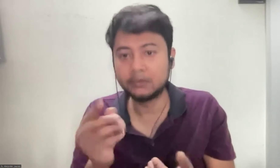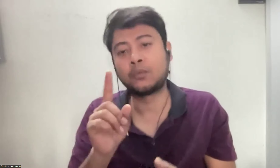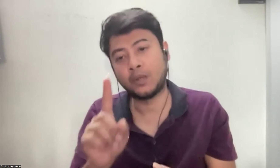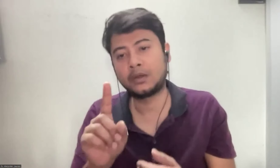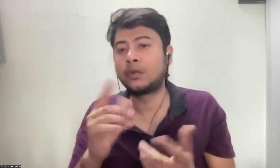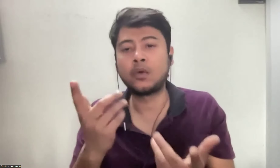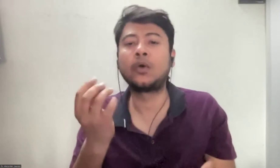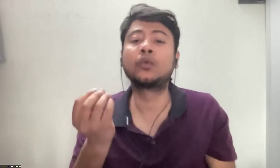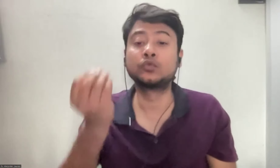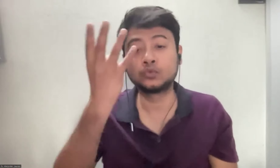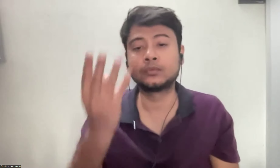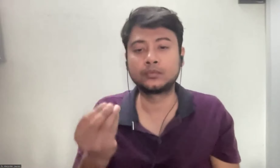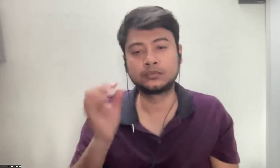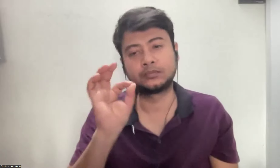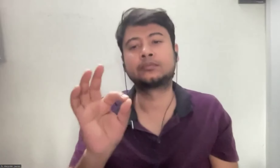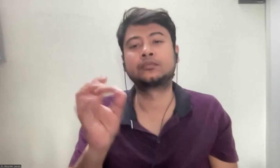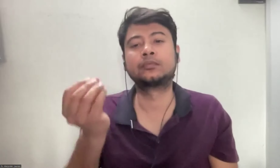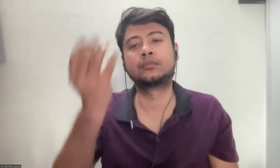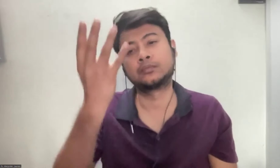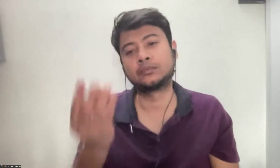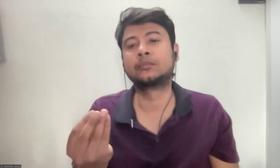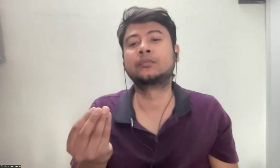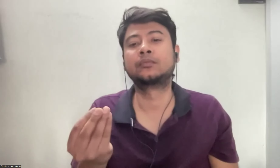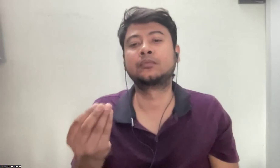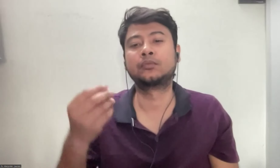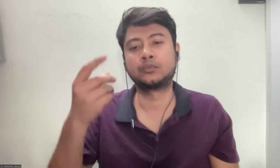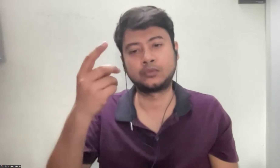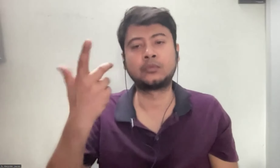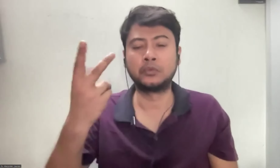then three or maybe two agarbatti is also fine.